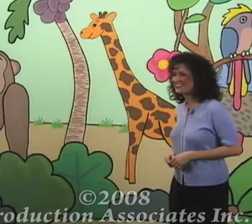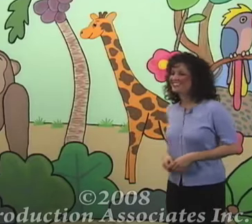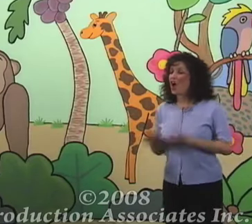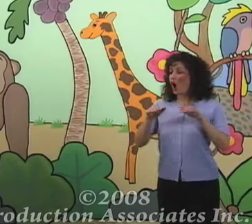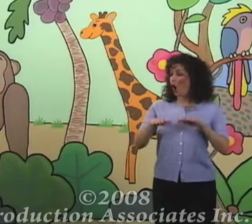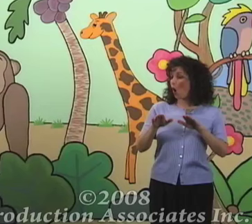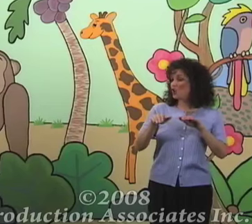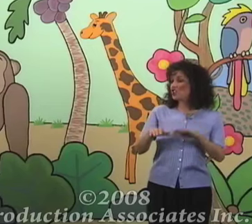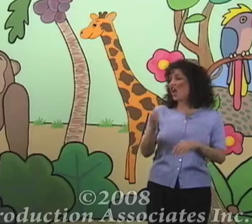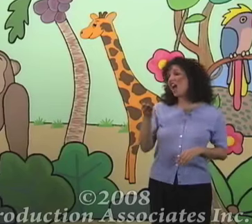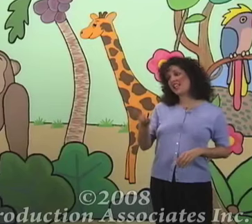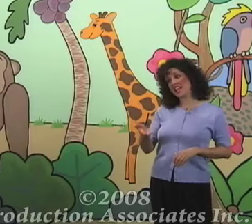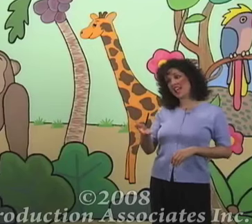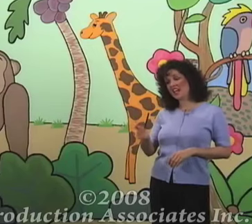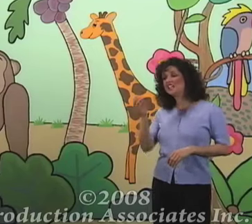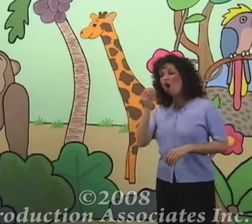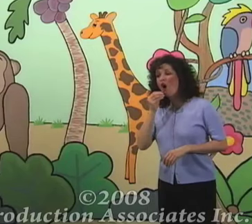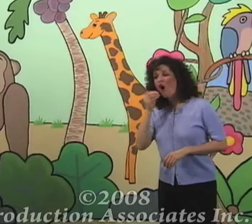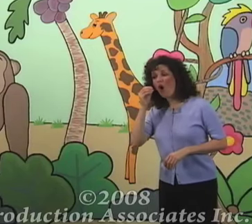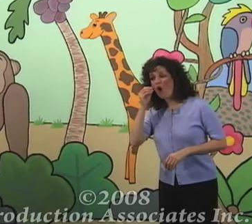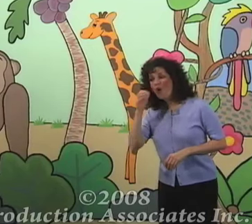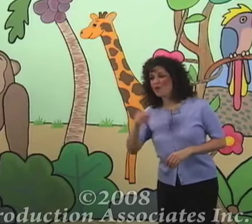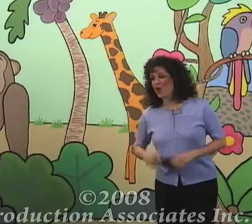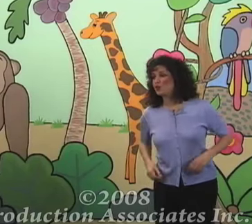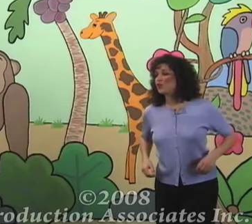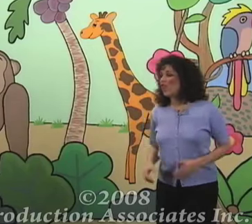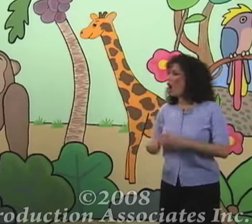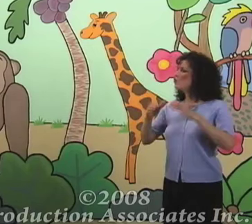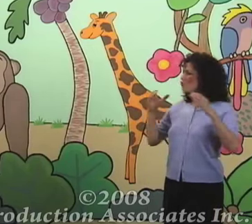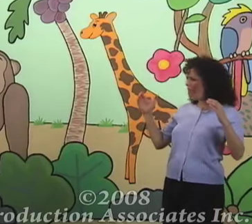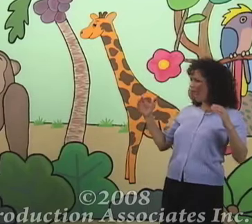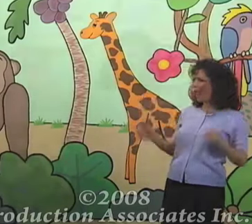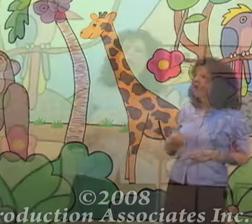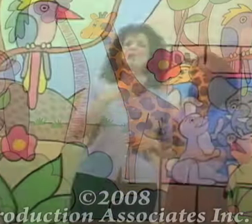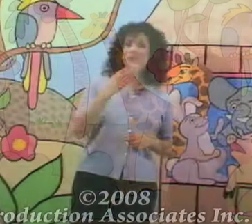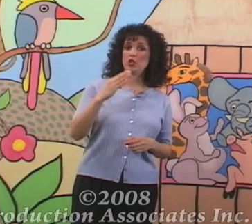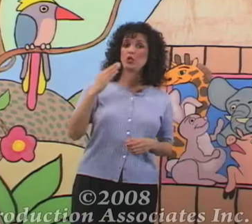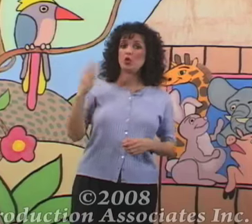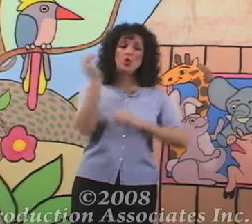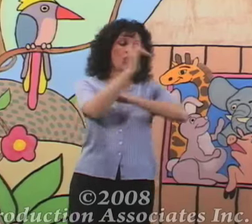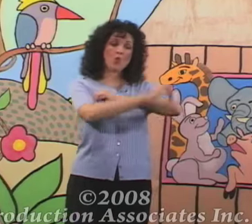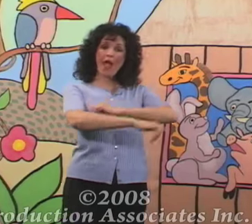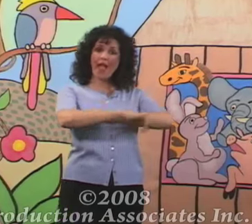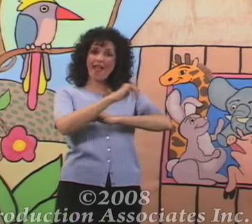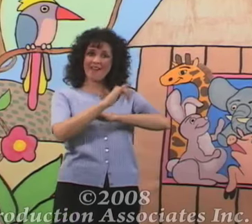Ocean is home to the great blue whales